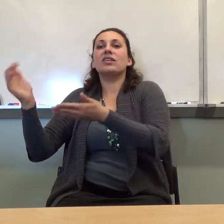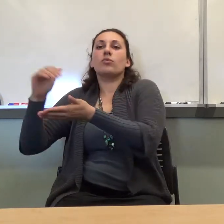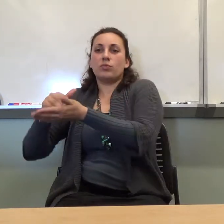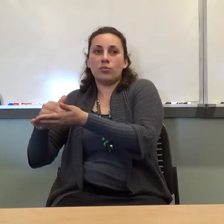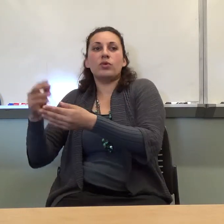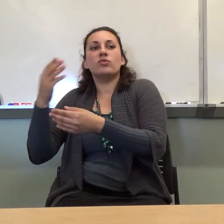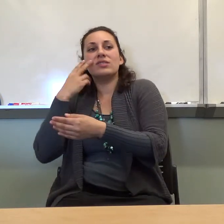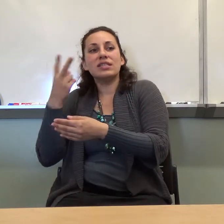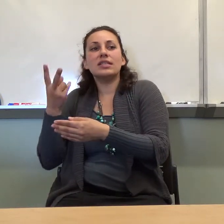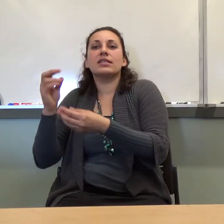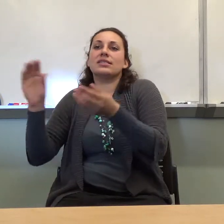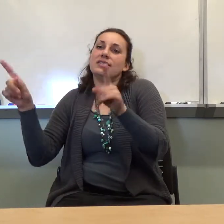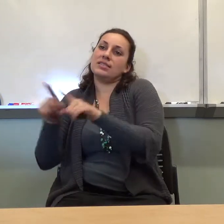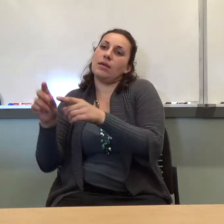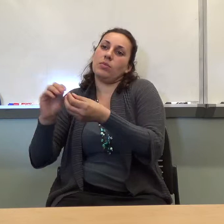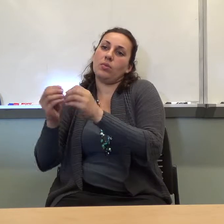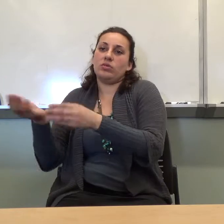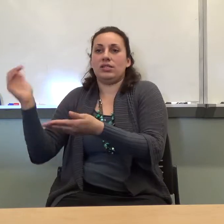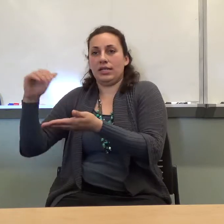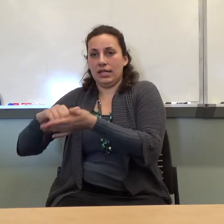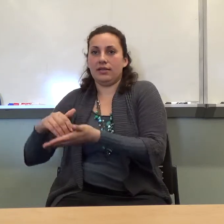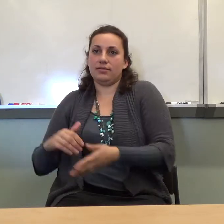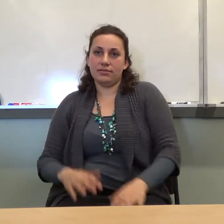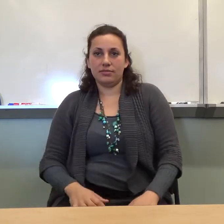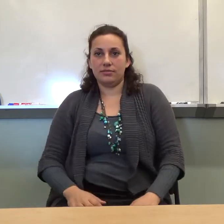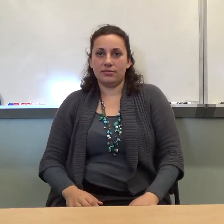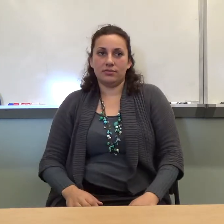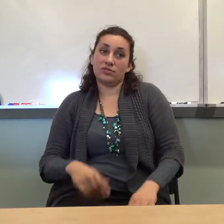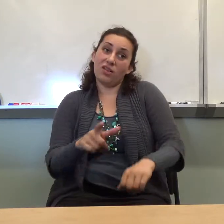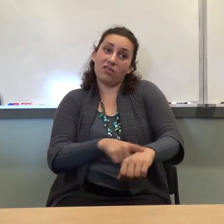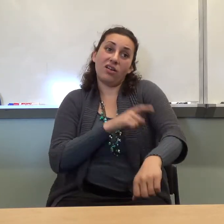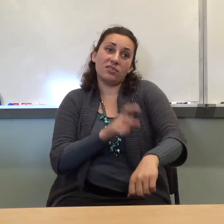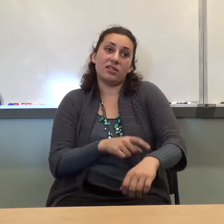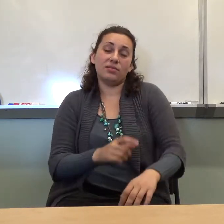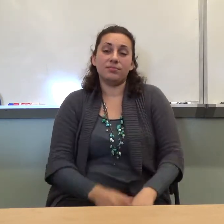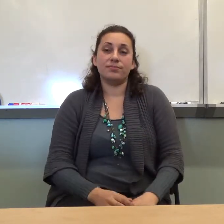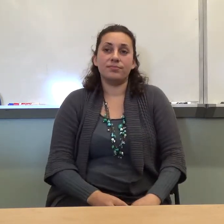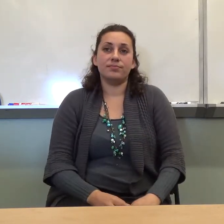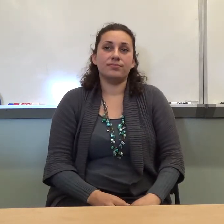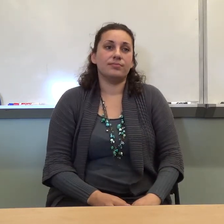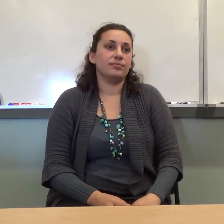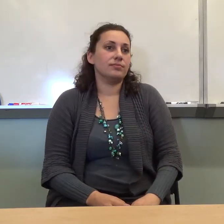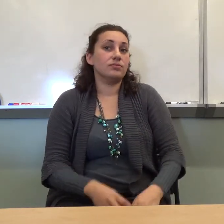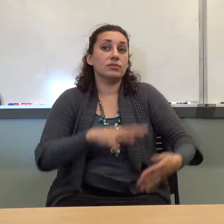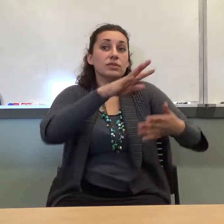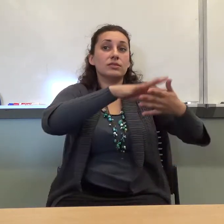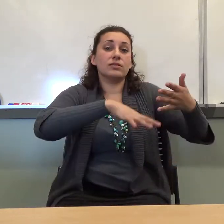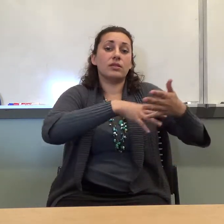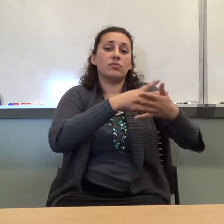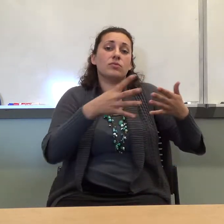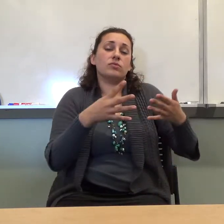going. You know? All right, so they want you to fill out some tables in the homework and so forth.